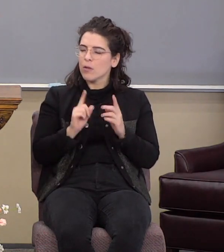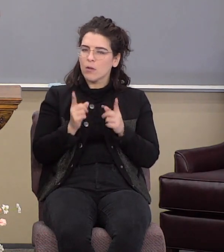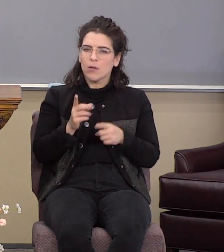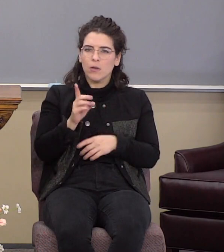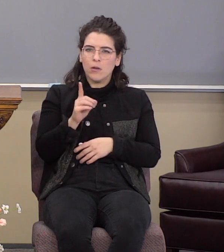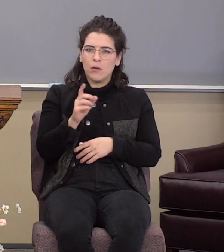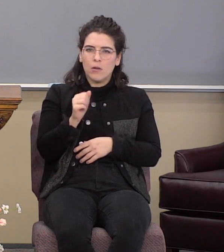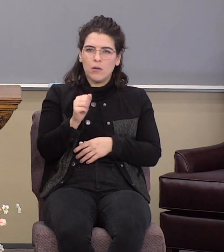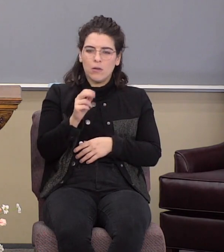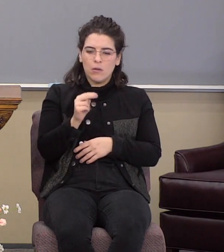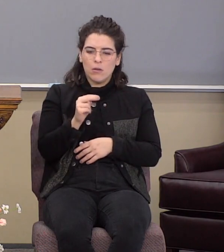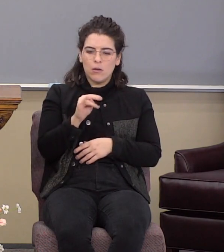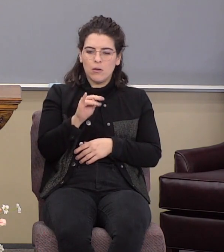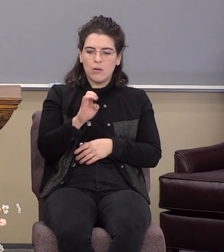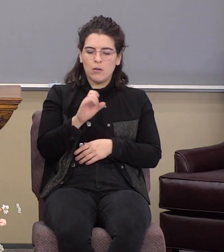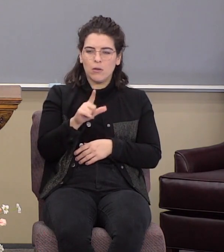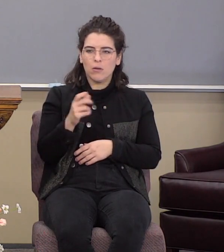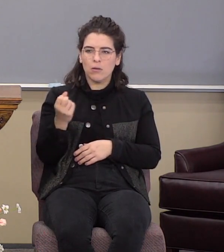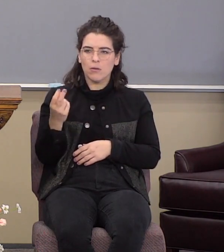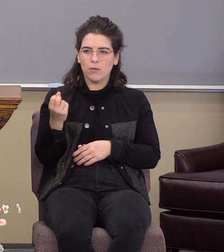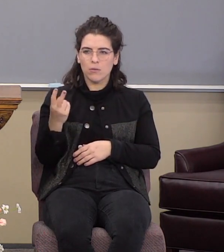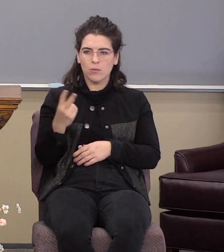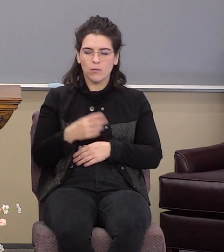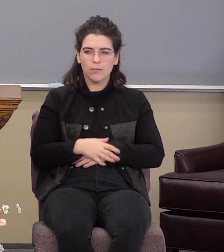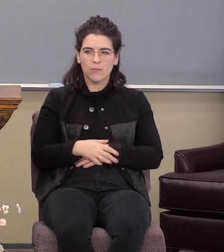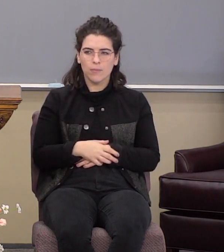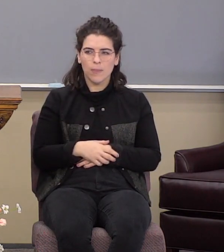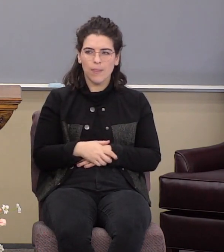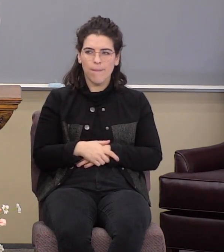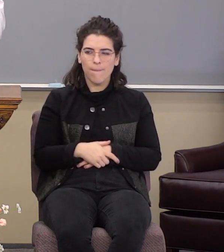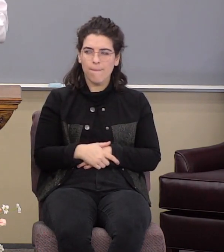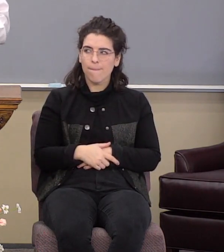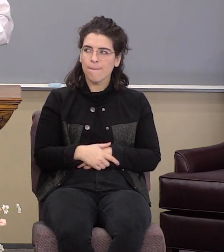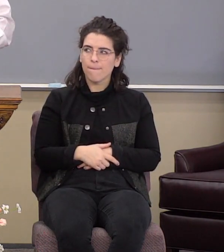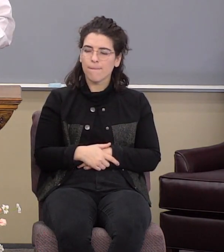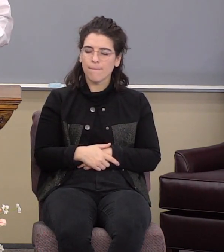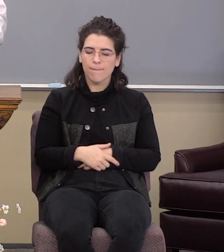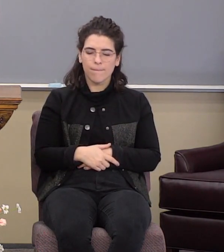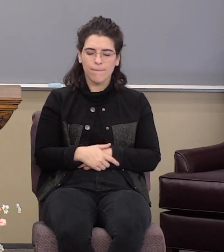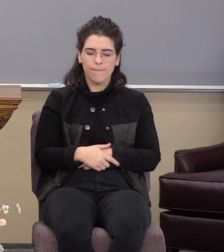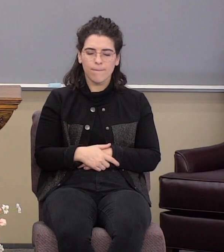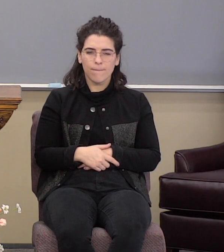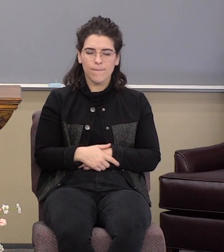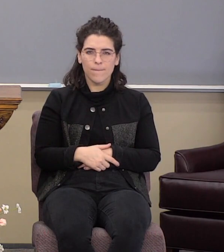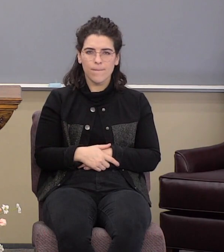Daniel chapter 12, all right? Just a few more verses in that regard, and then we'll finish up, all right?